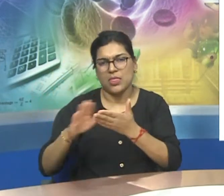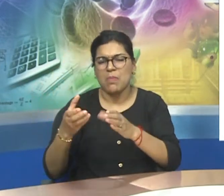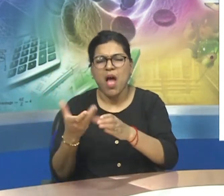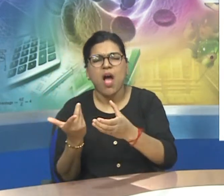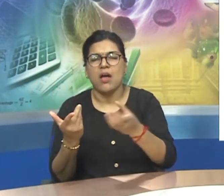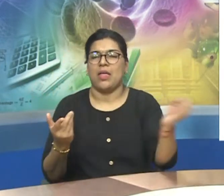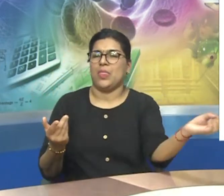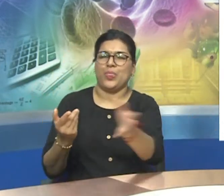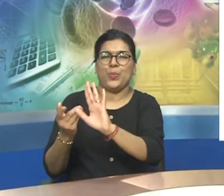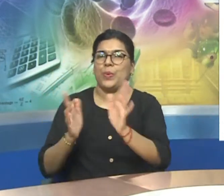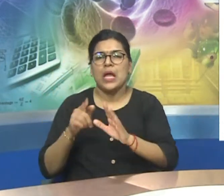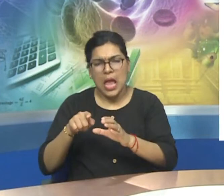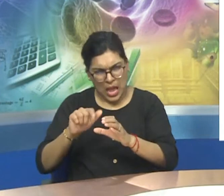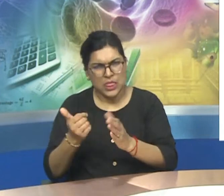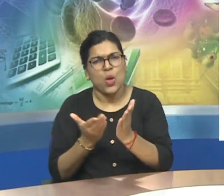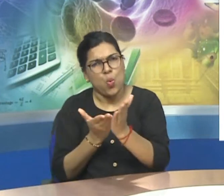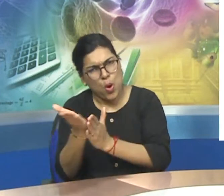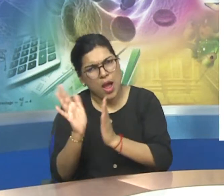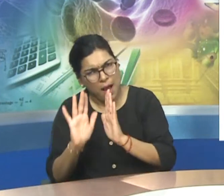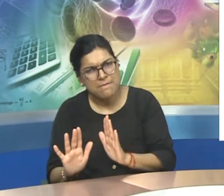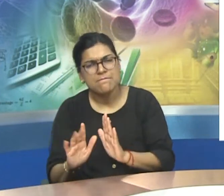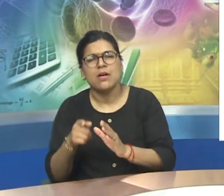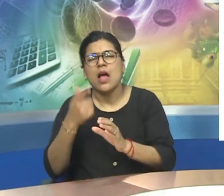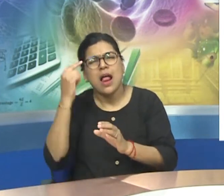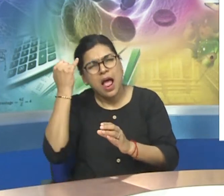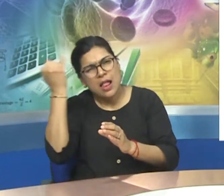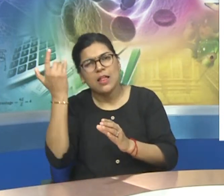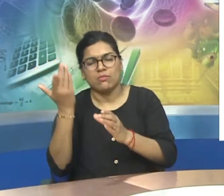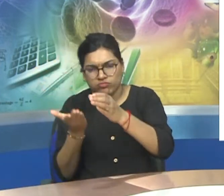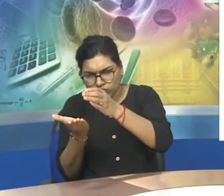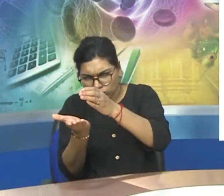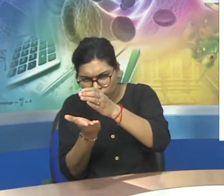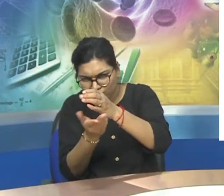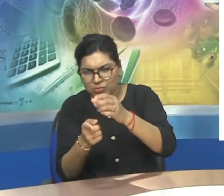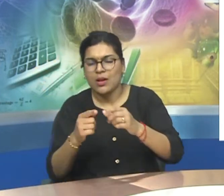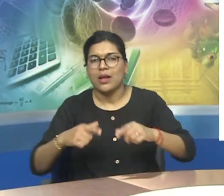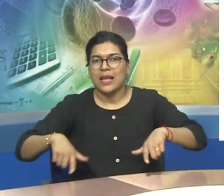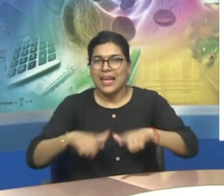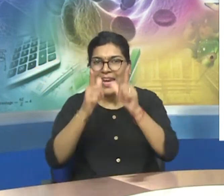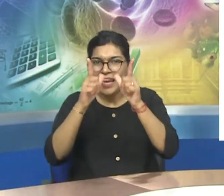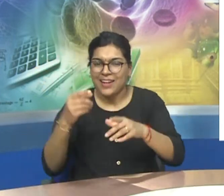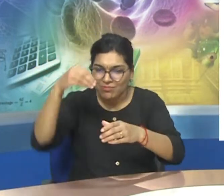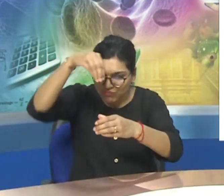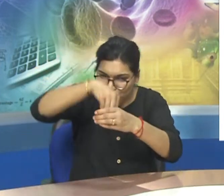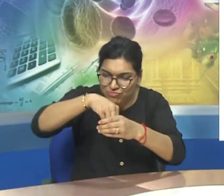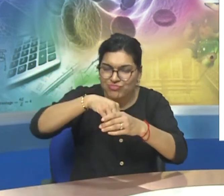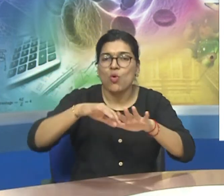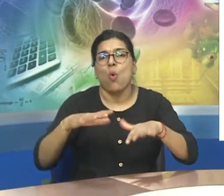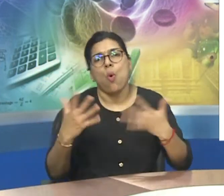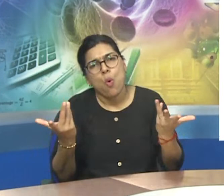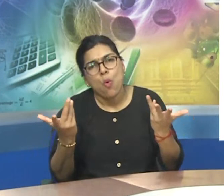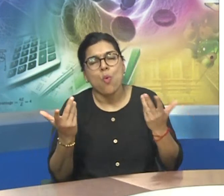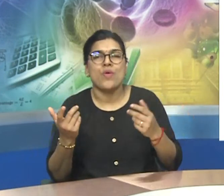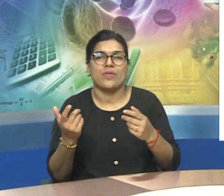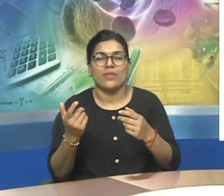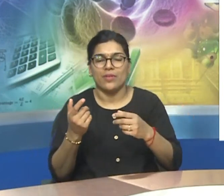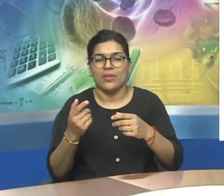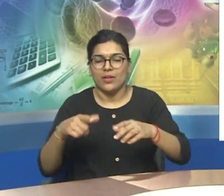if we take any water bottle, if it is a plastic bottle, then we can use that plastic bottle